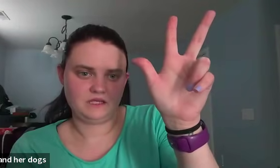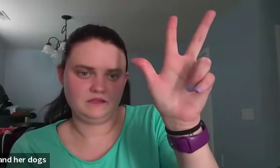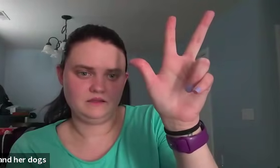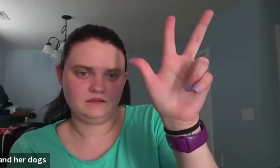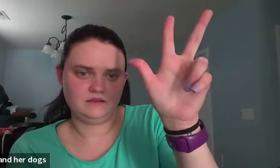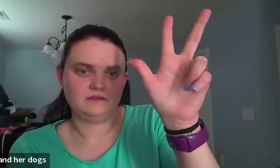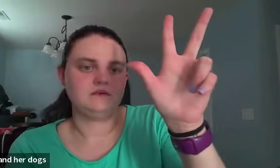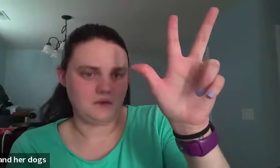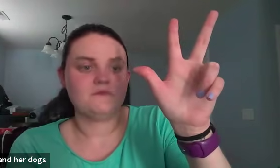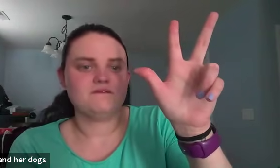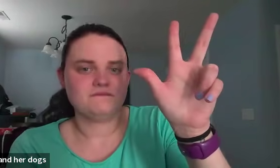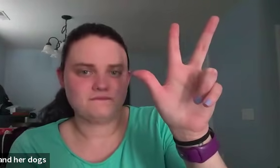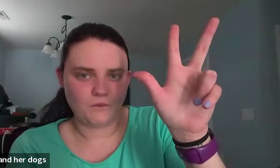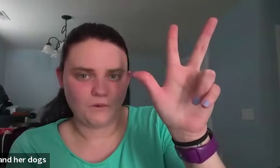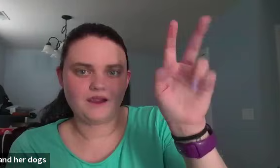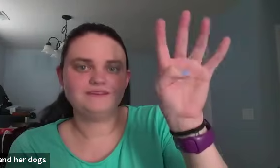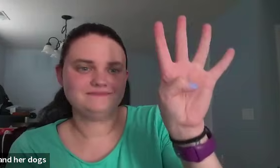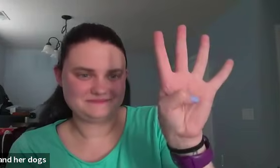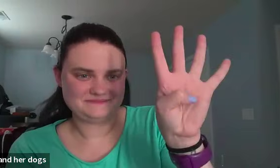3. Here we go. 4,